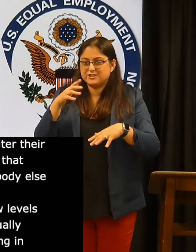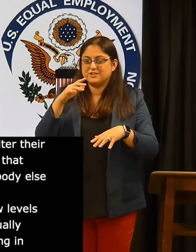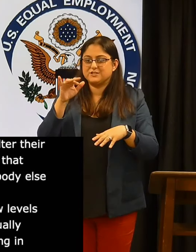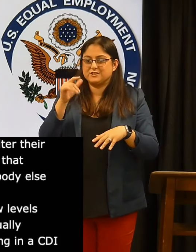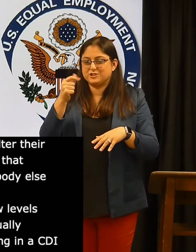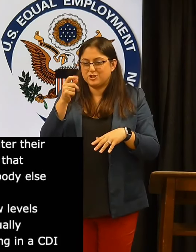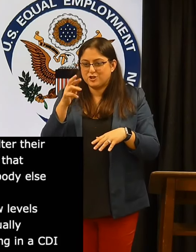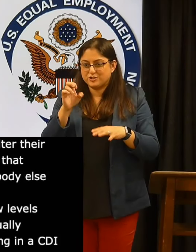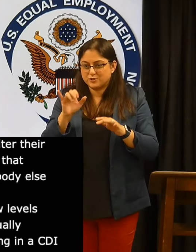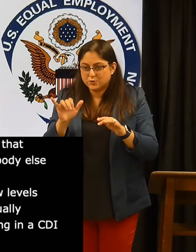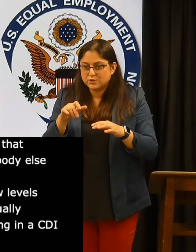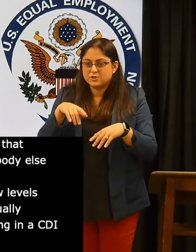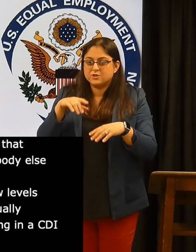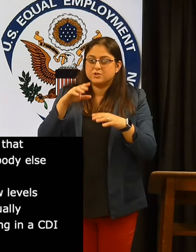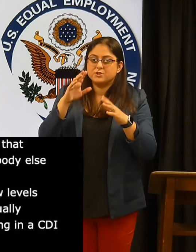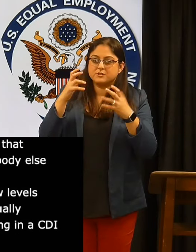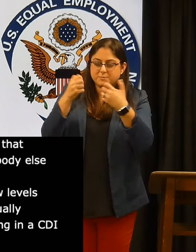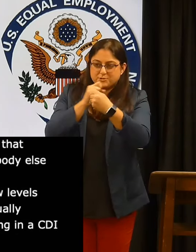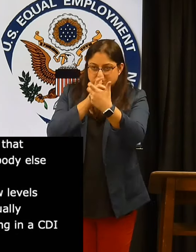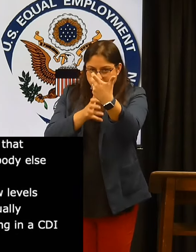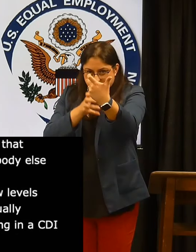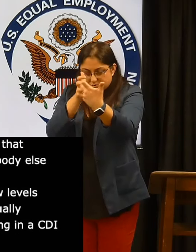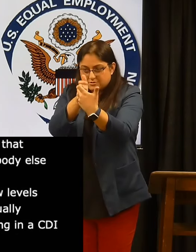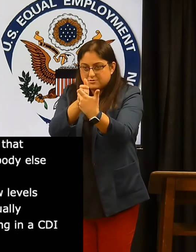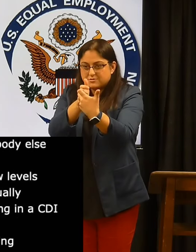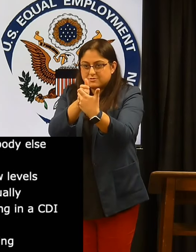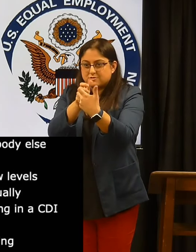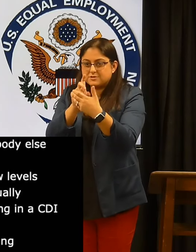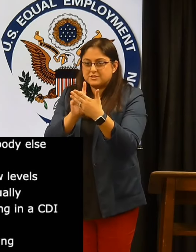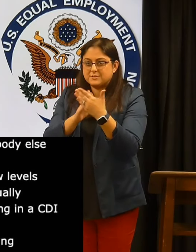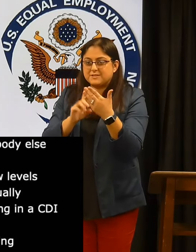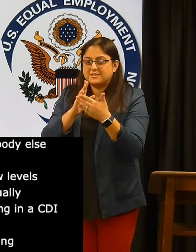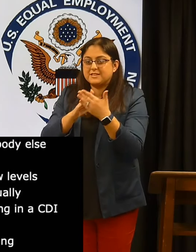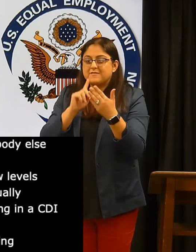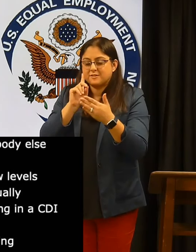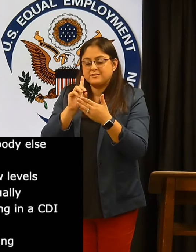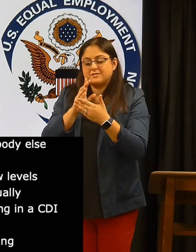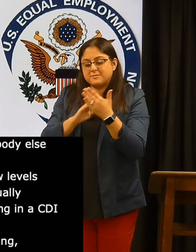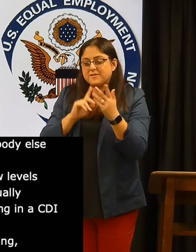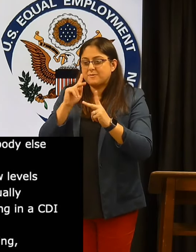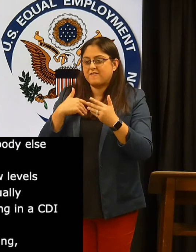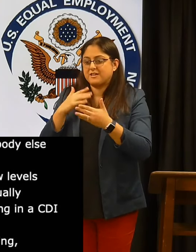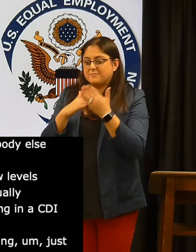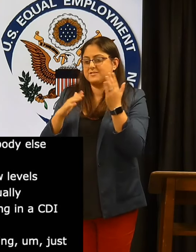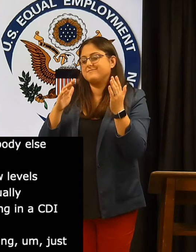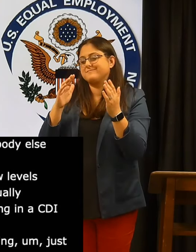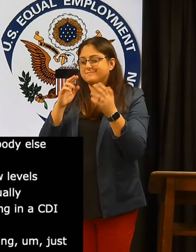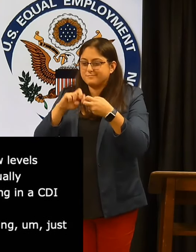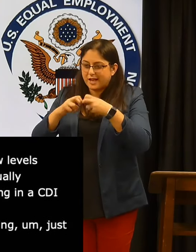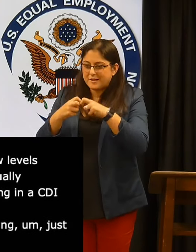facilitate that communication, maybe gesturing, just to kind of meet the needs of what that deaf person